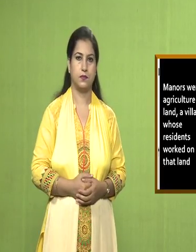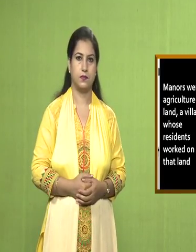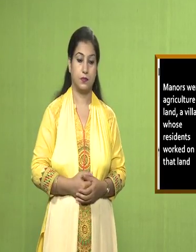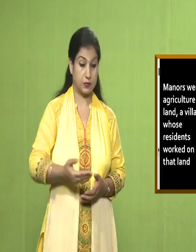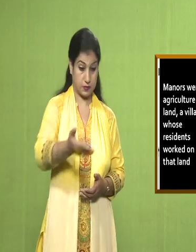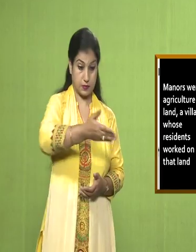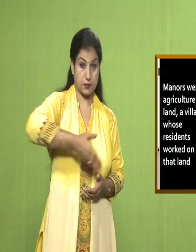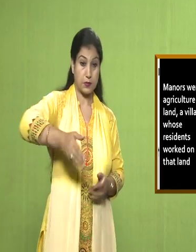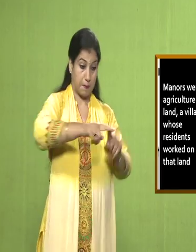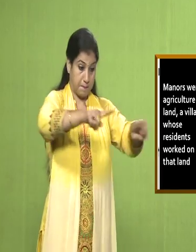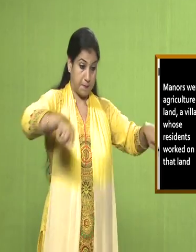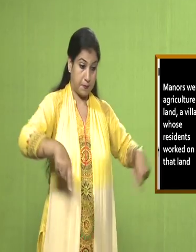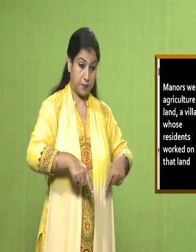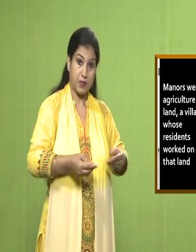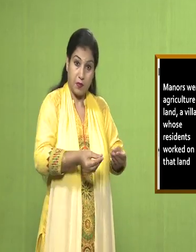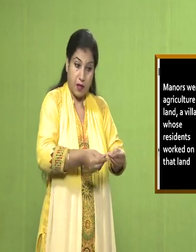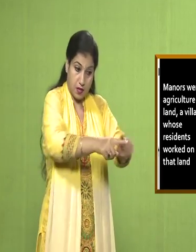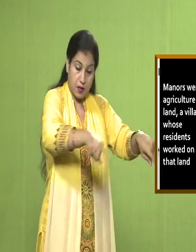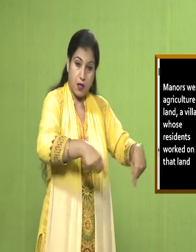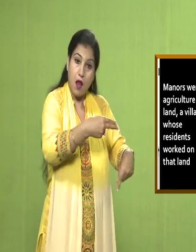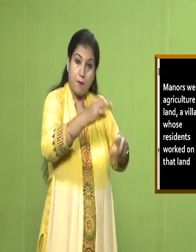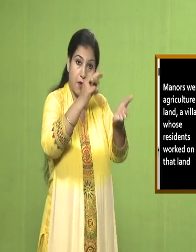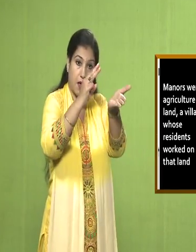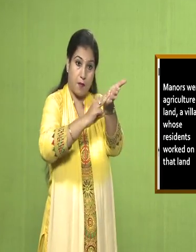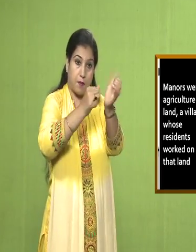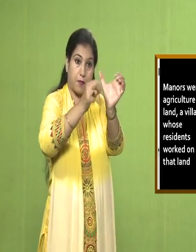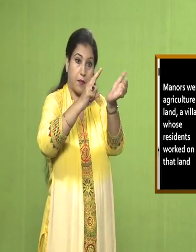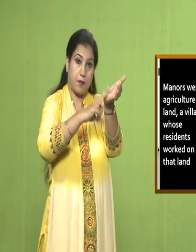These manors were given from one generation to the other.